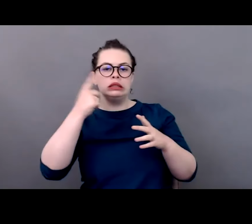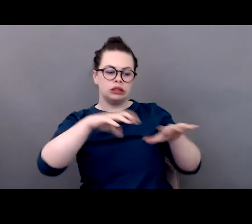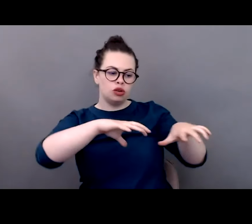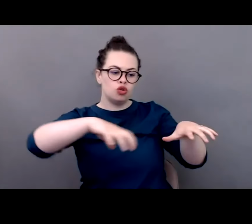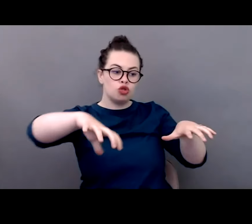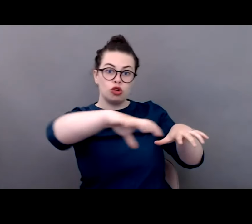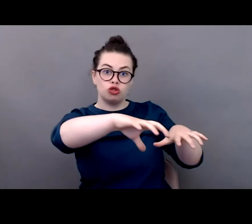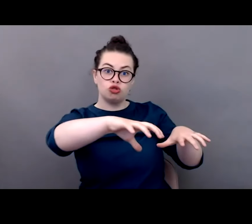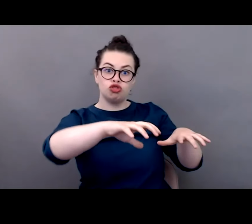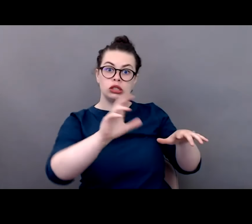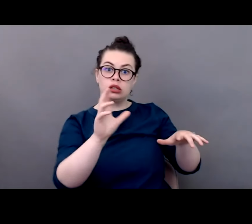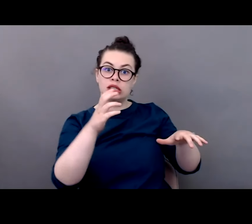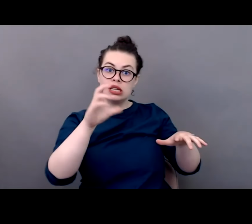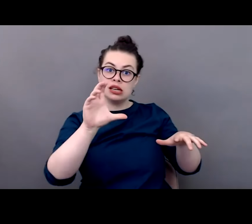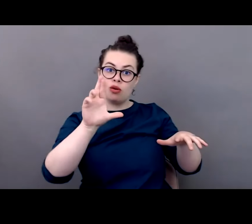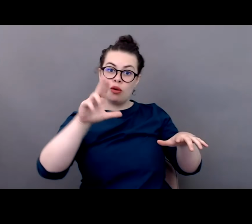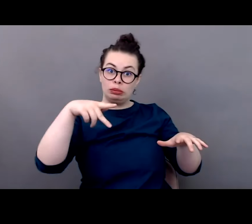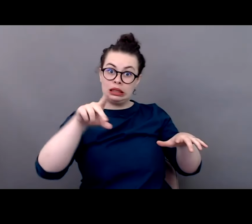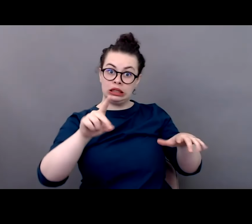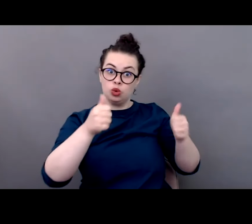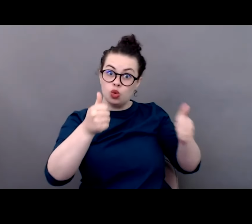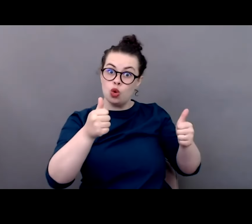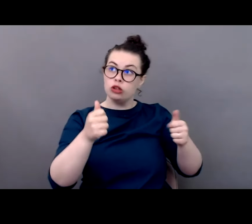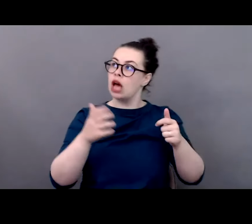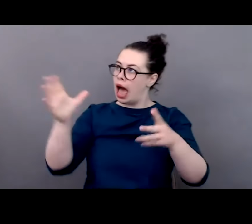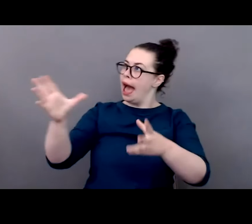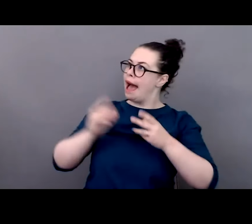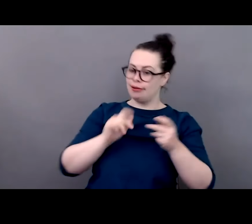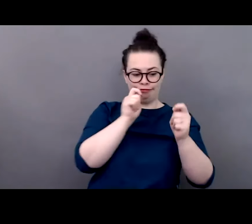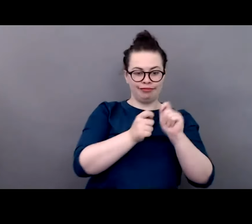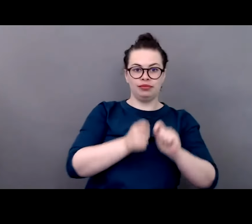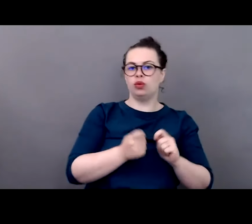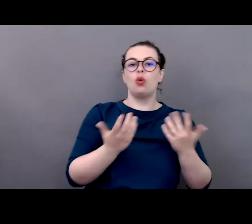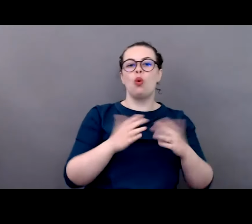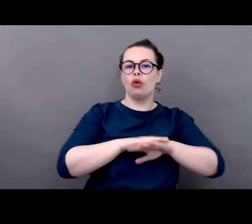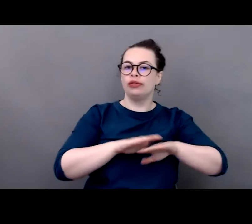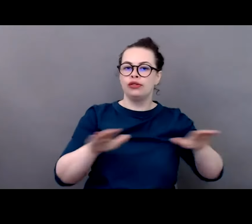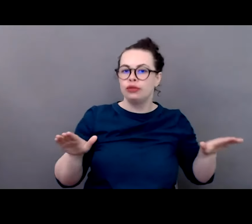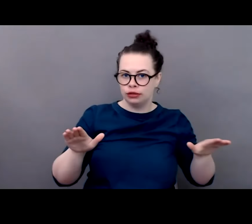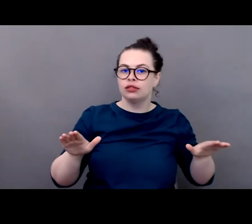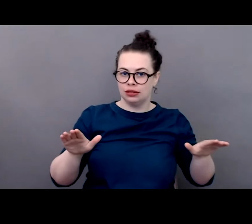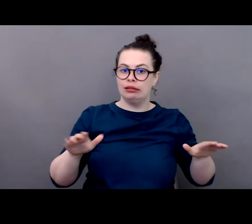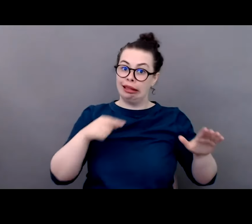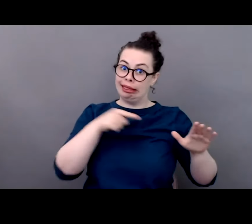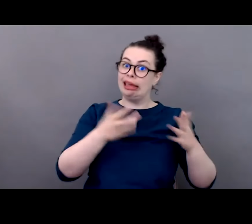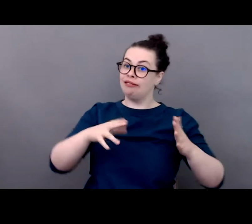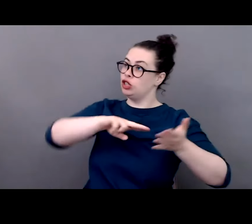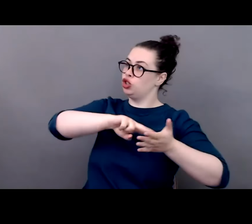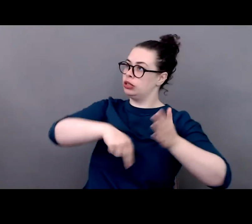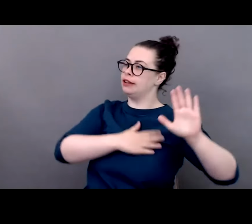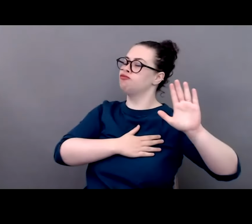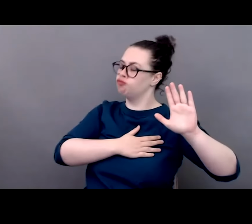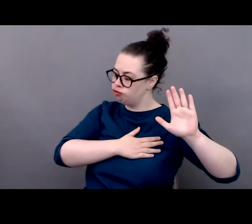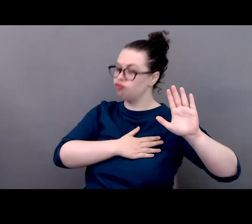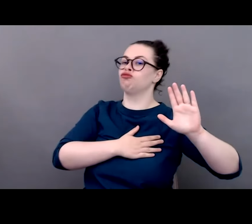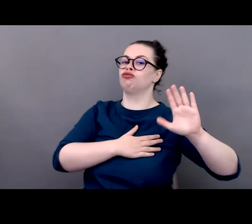have made in giving effect to the obligations under the convention, and then to provide the specific recommendations to the